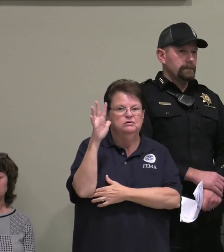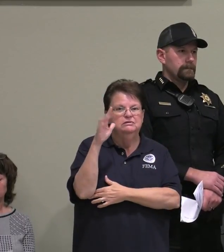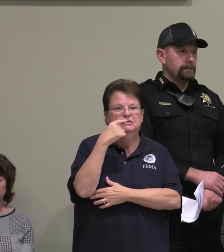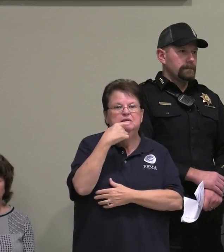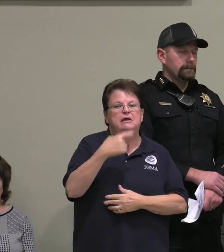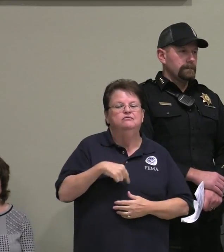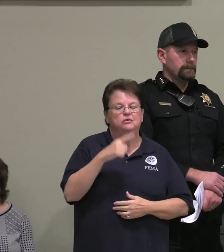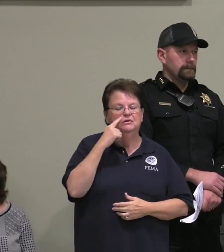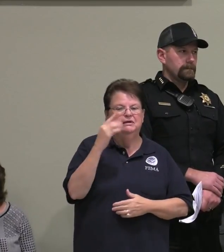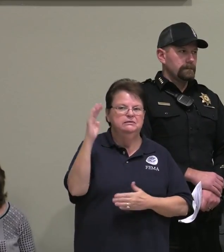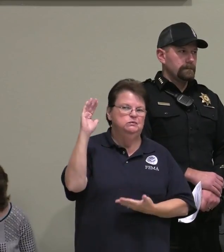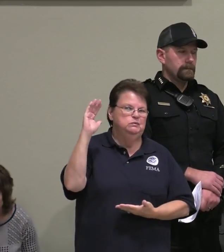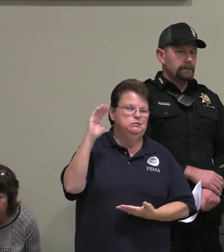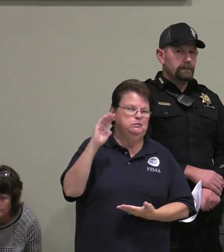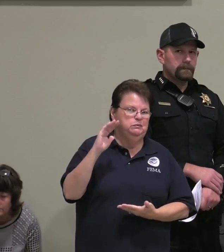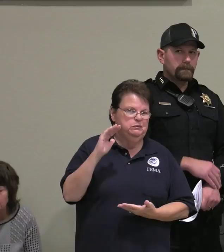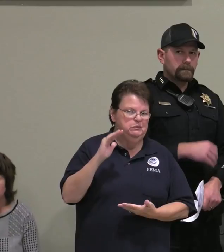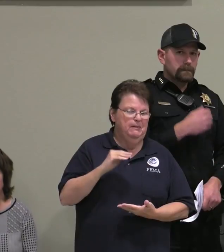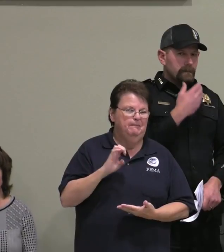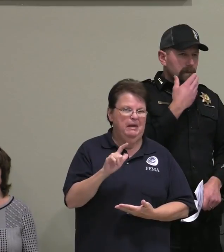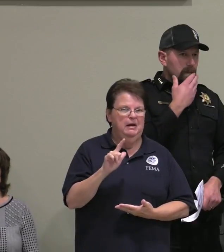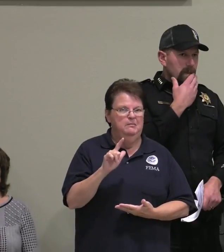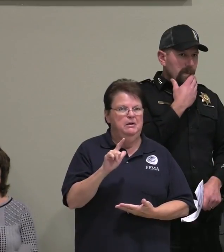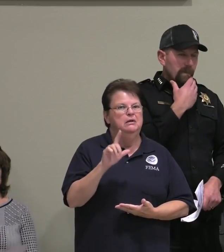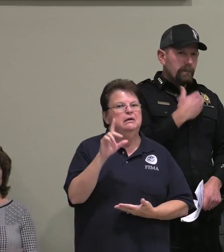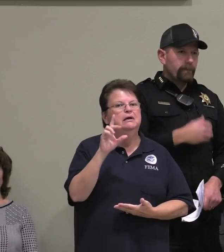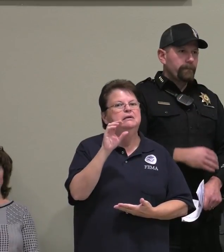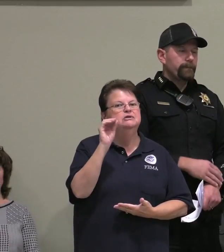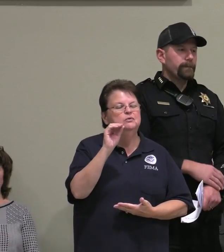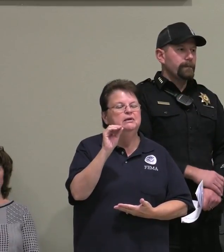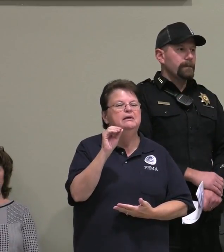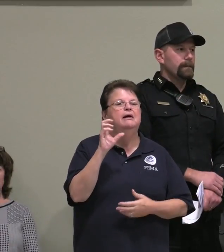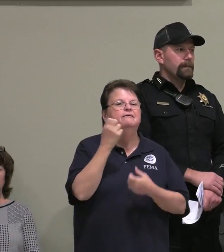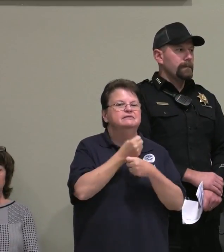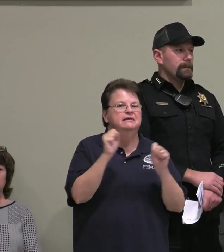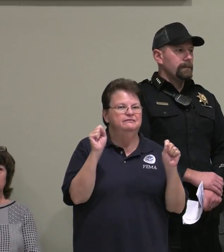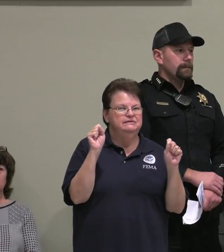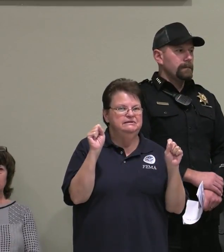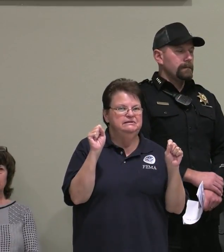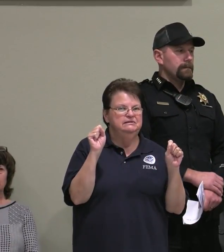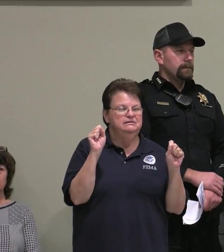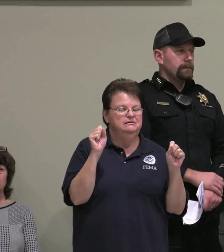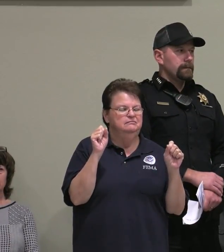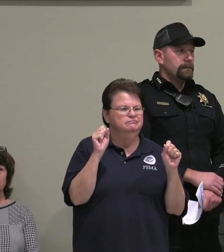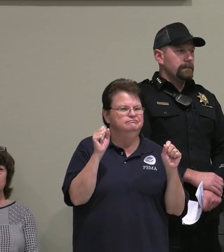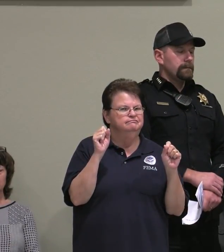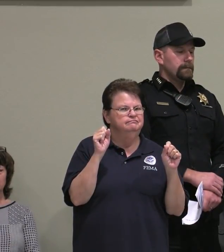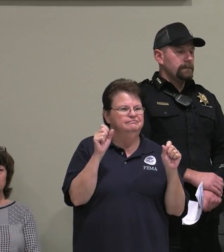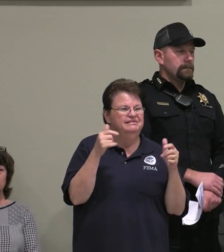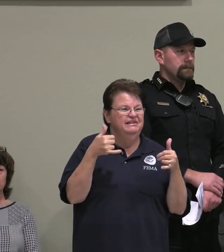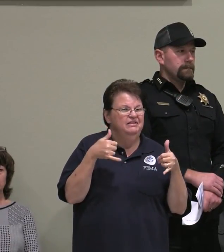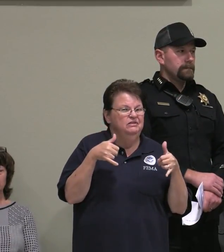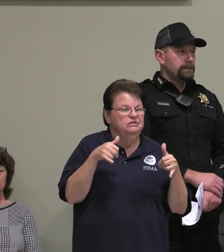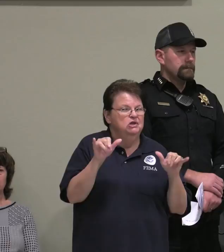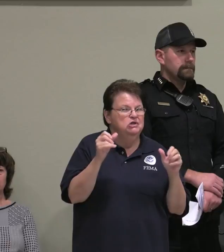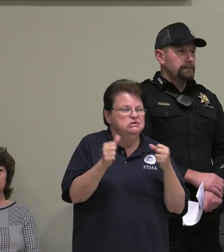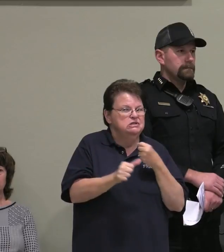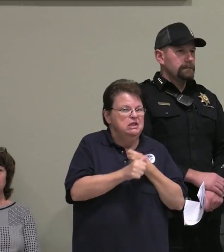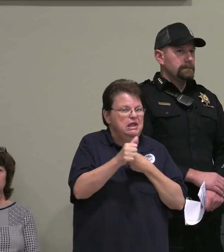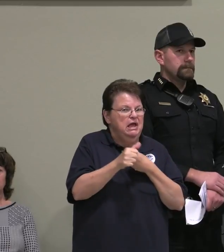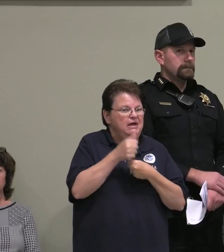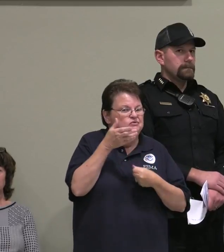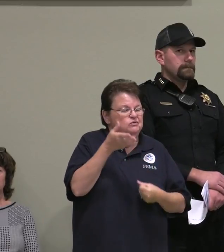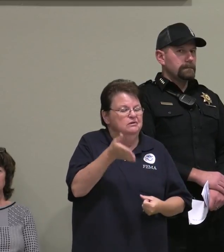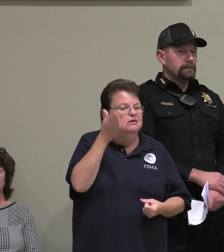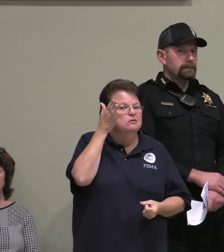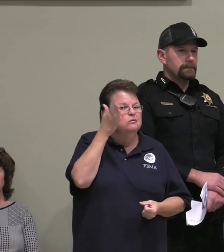have reached a minimal degree of safety. I say minimal degree of safety because there are still hazards that are going to be